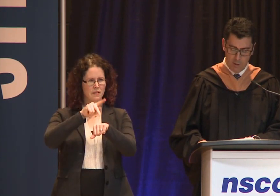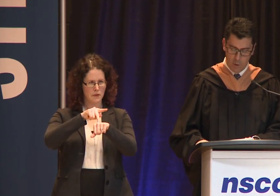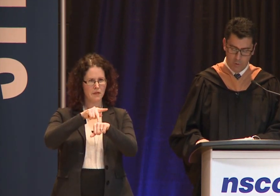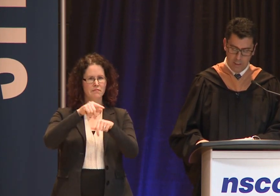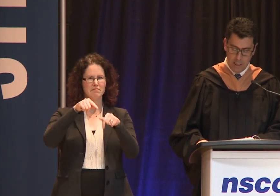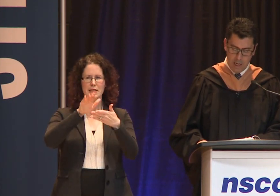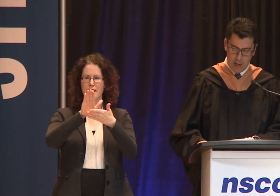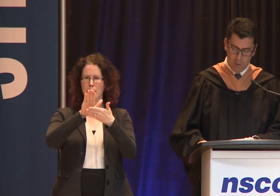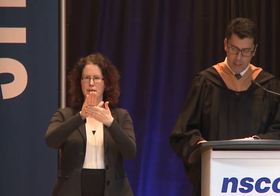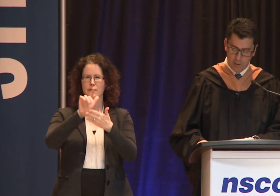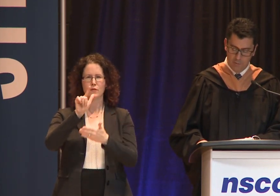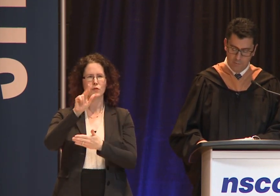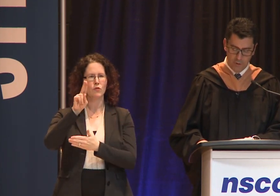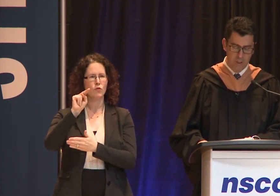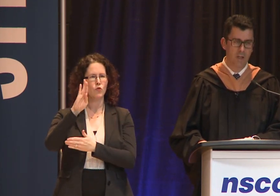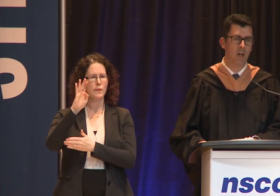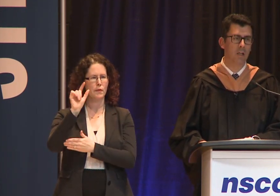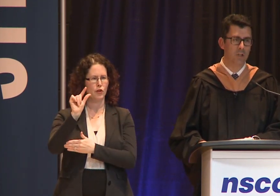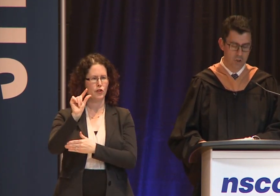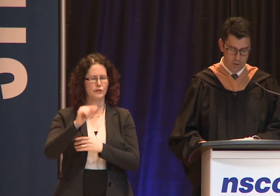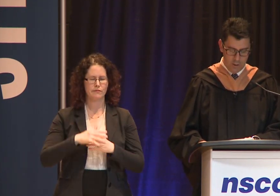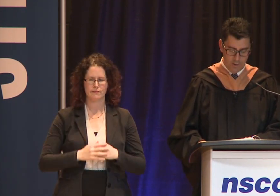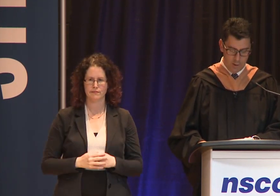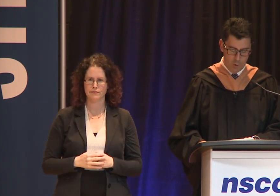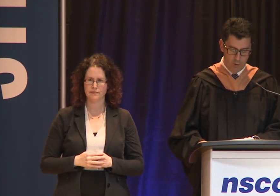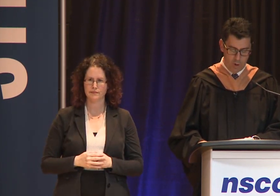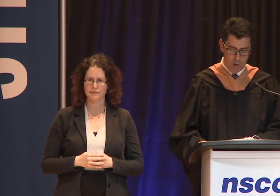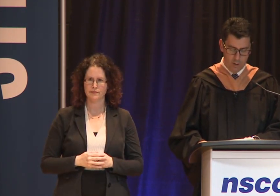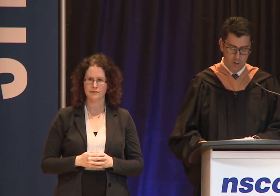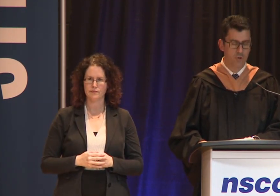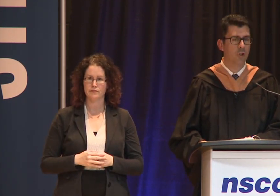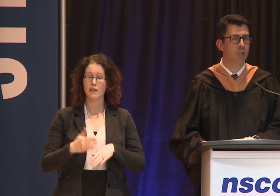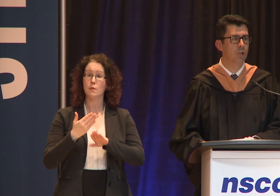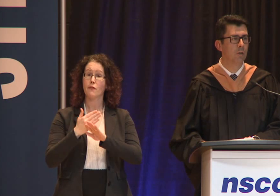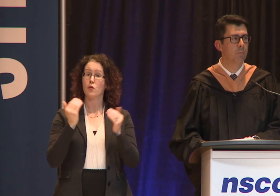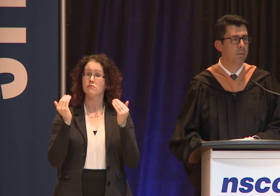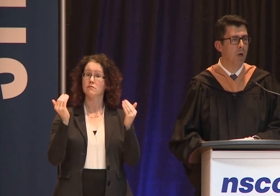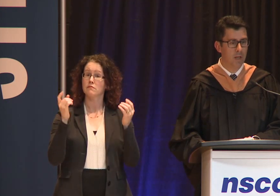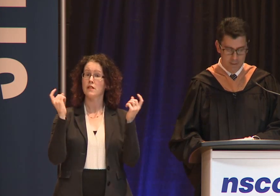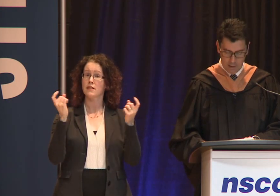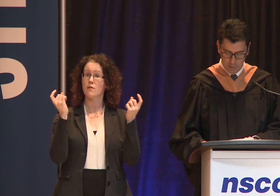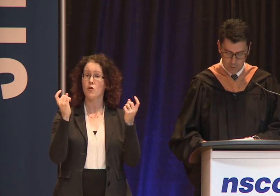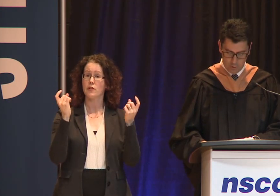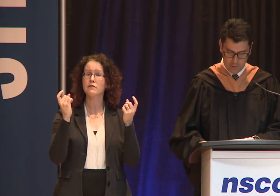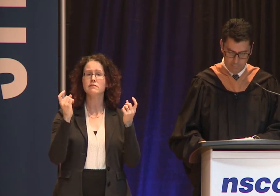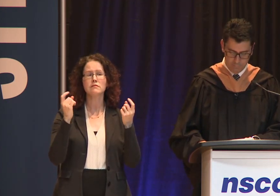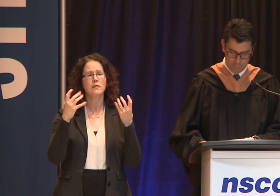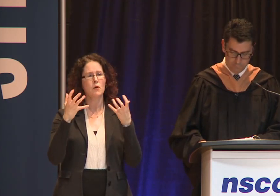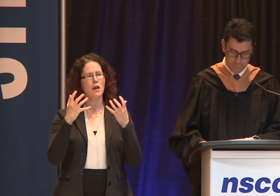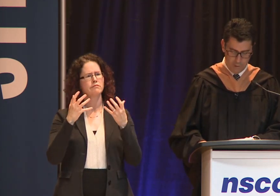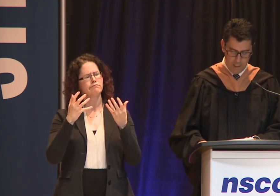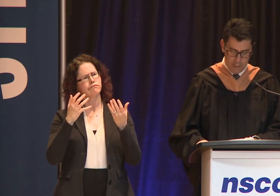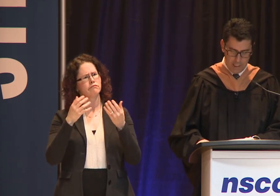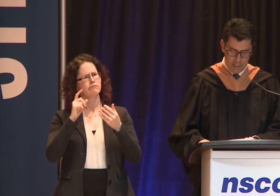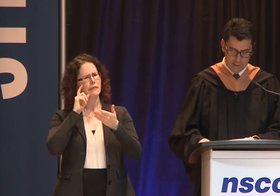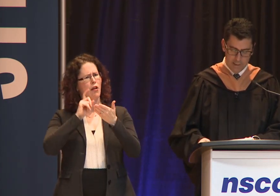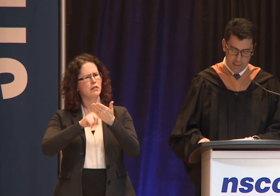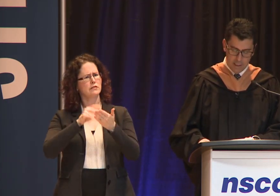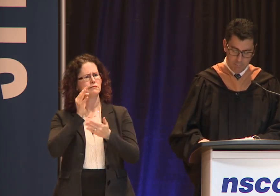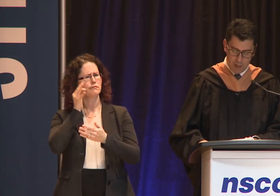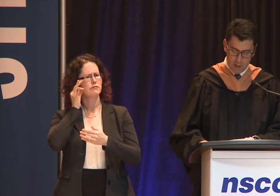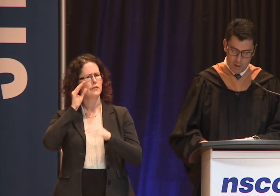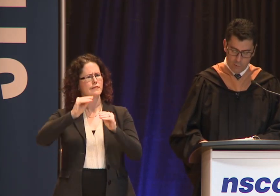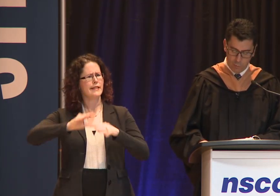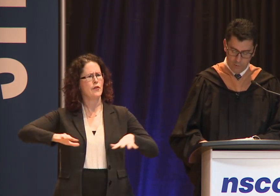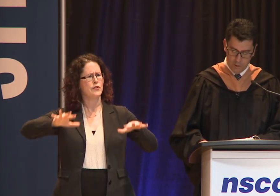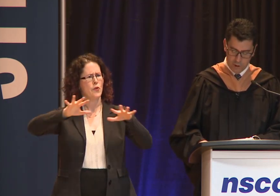today's ceremony, I would like to first acknowledge that we are on traditional Mi'kmaq territory. It is